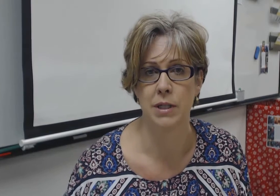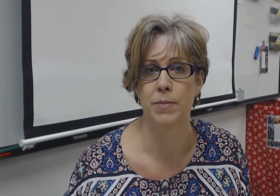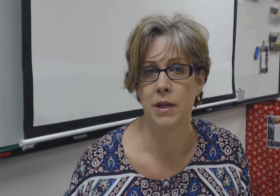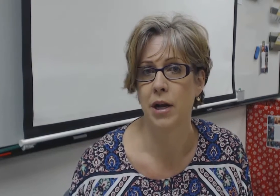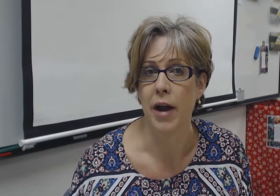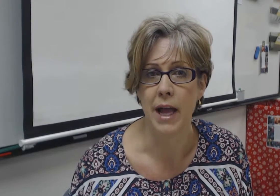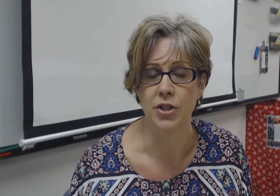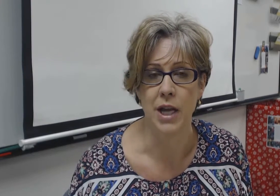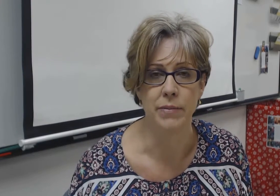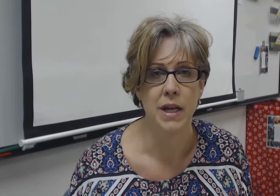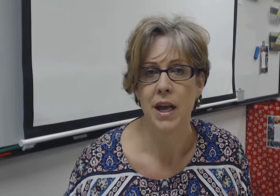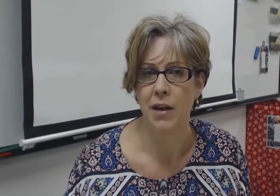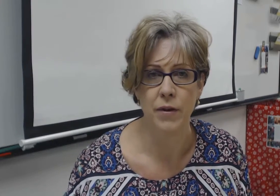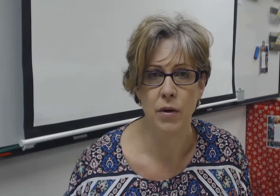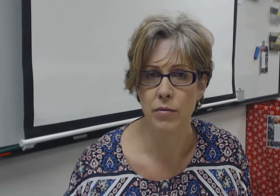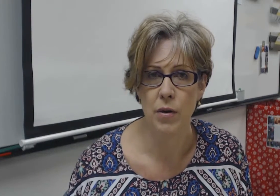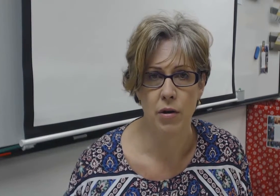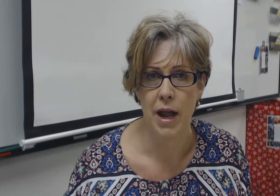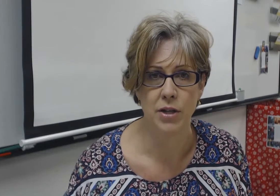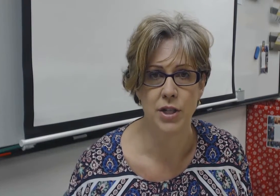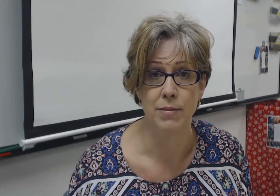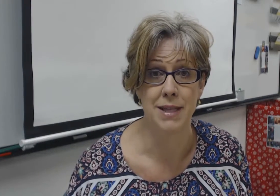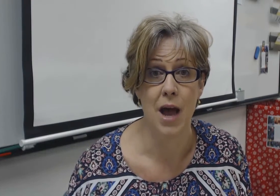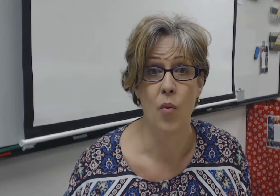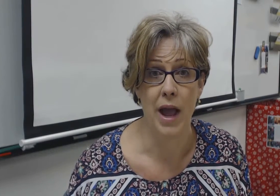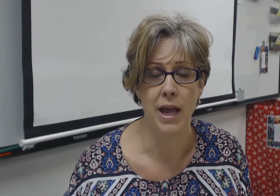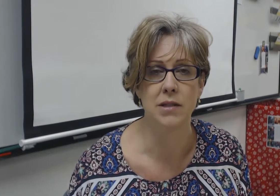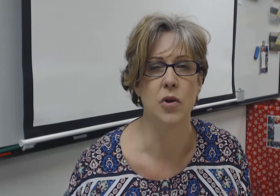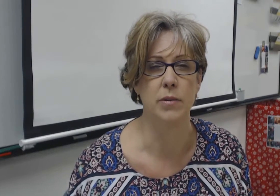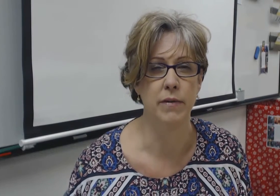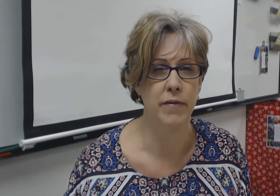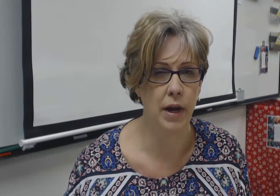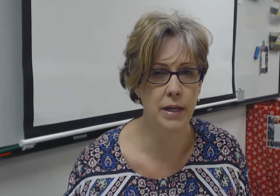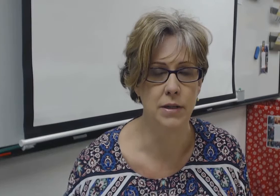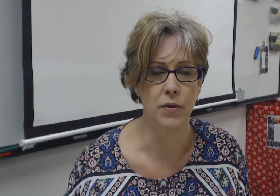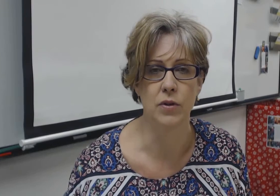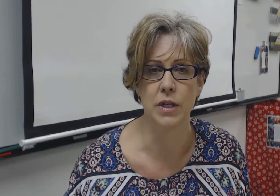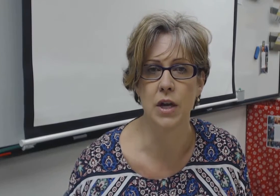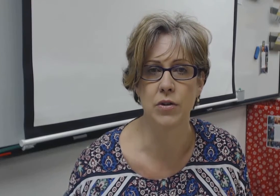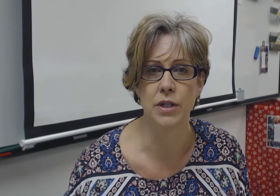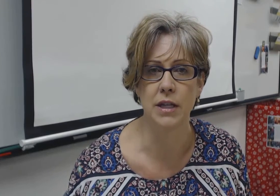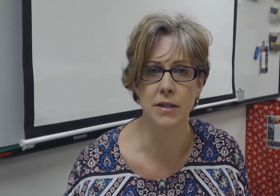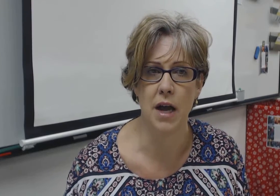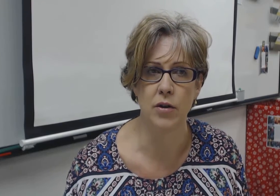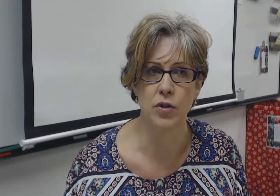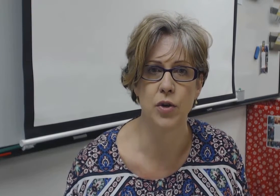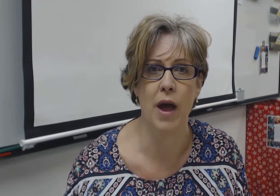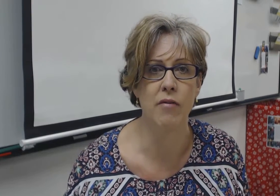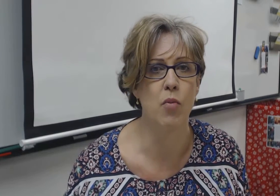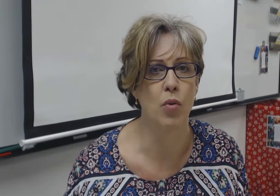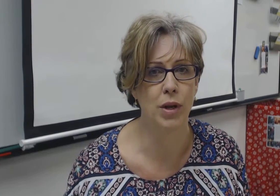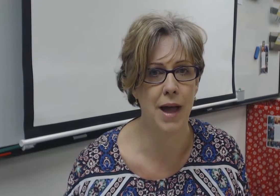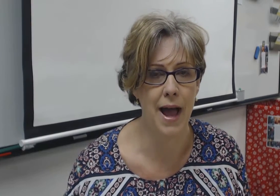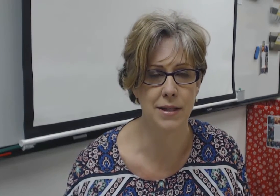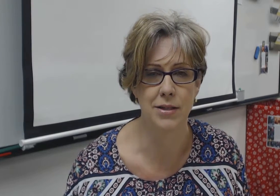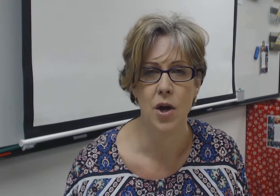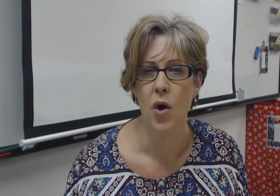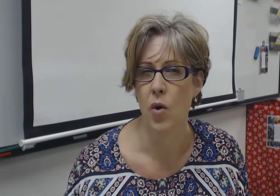crisp, clear hand shapes. If you don't know your hand shapes that way, it's going to be very difficult to understand signers who have a more relaxed or